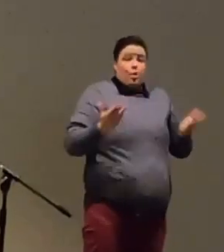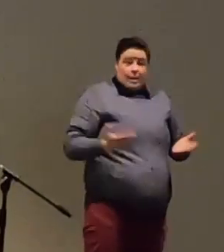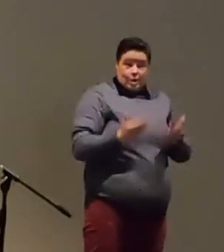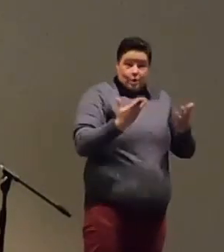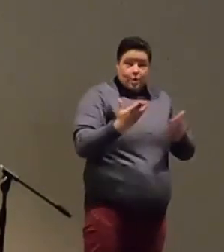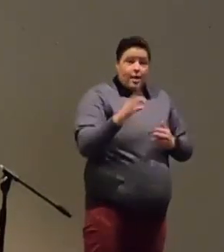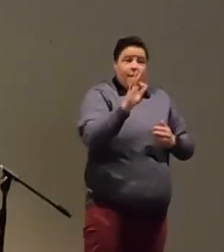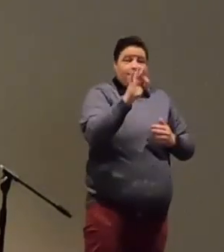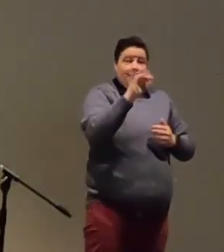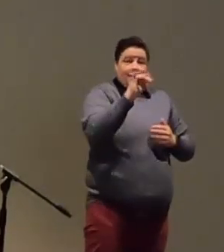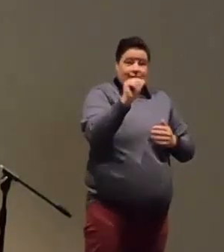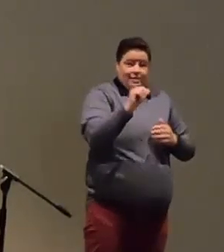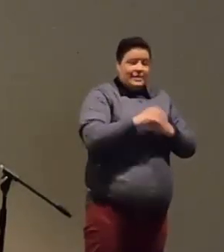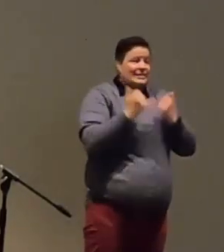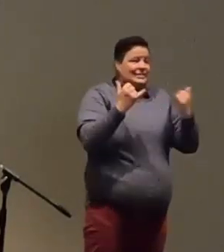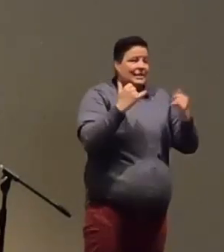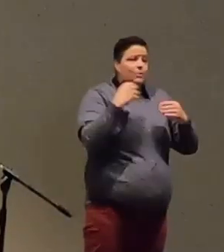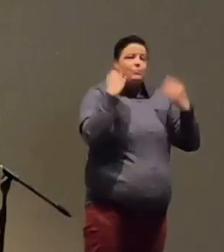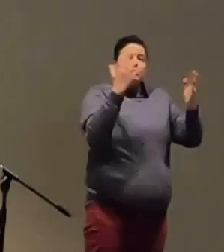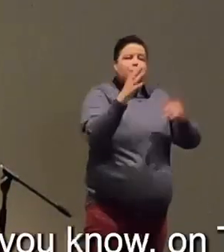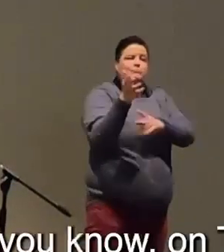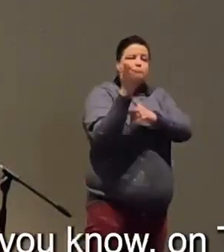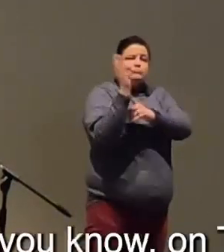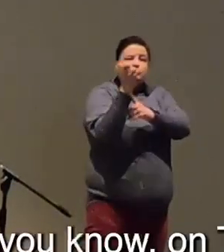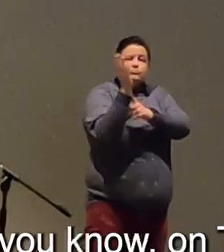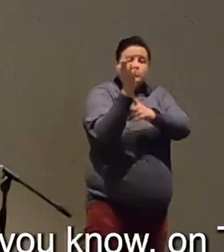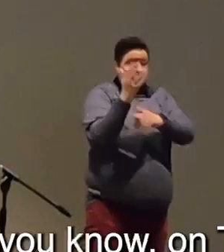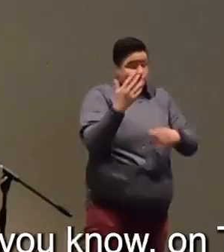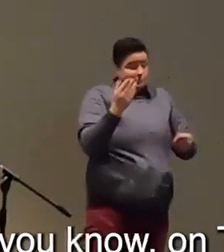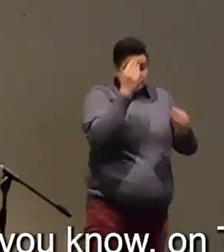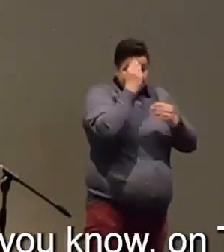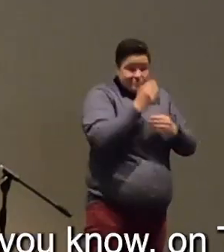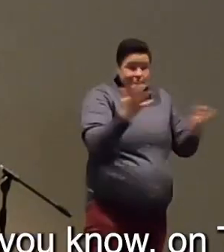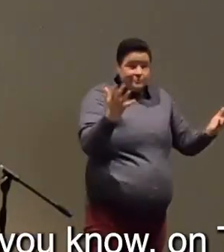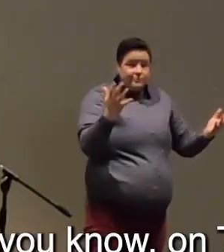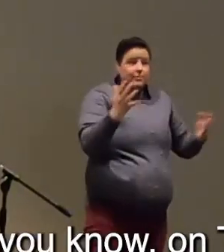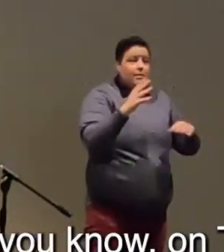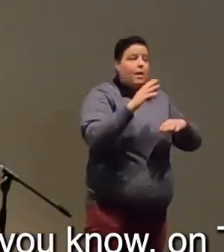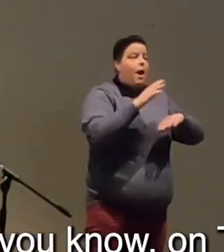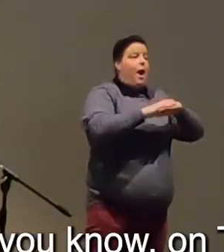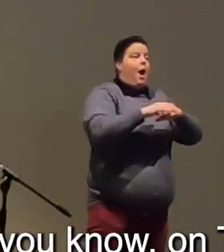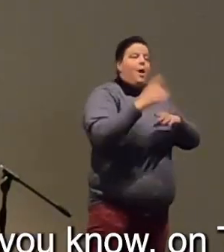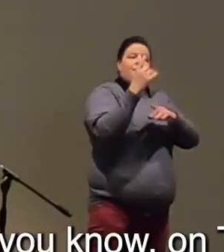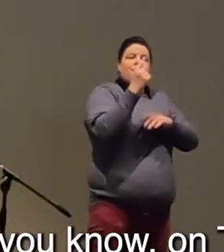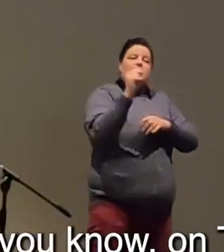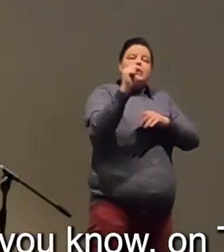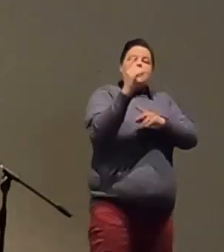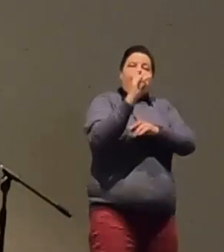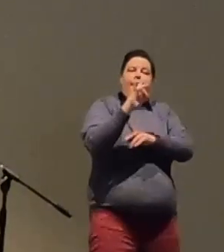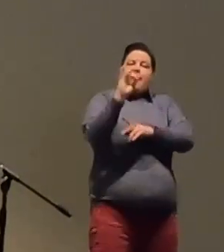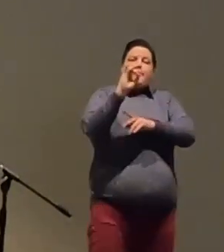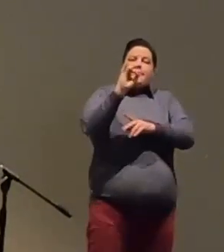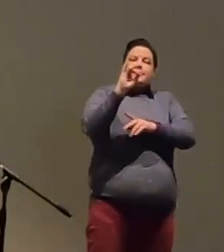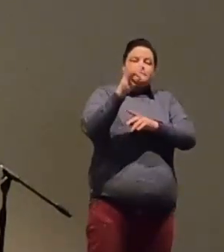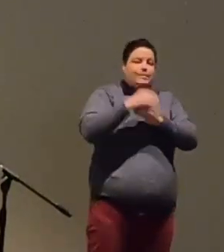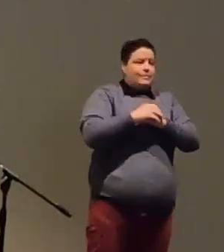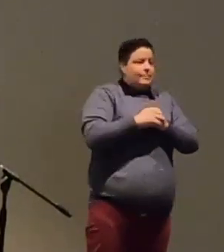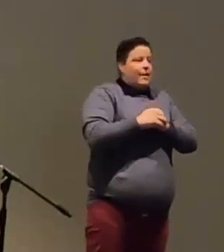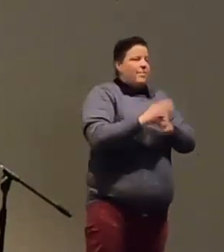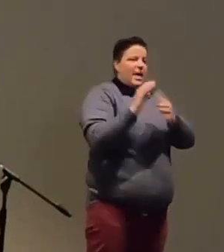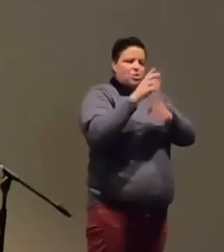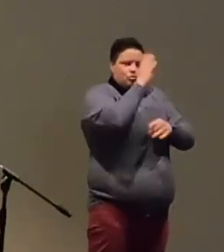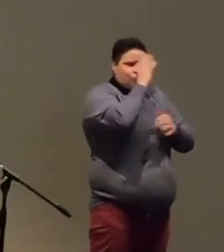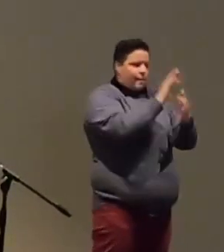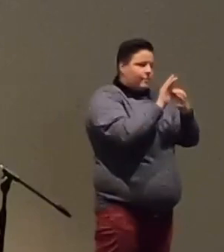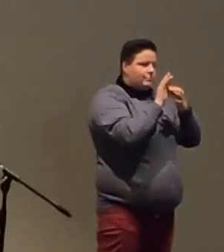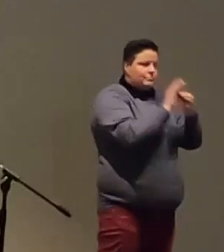Arts. Today I'll be giving a presentation, as you know, on the 8 and a New American Art, which directly